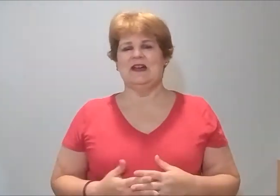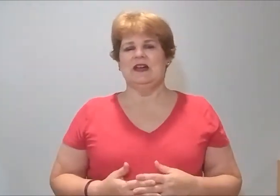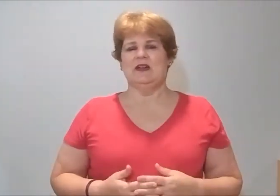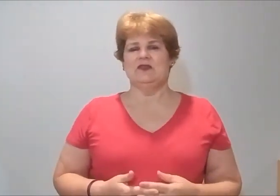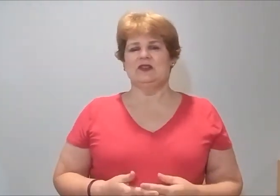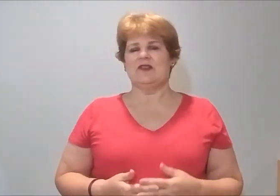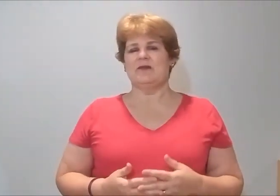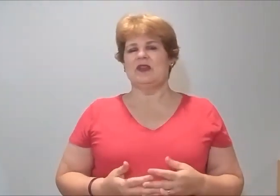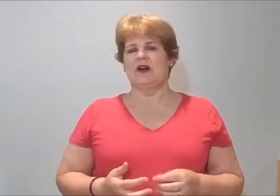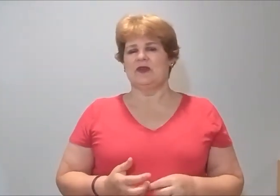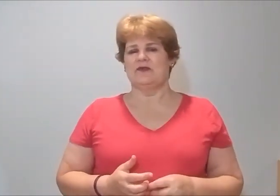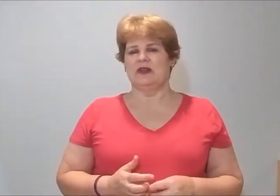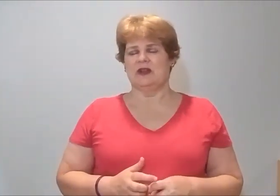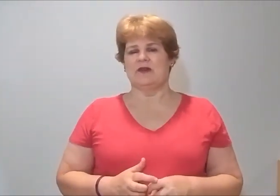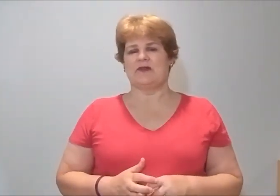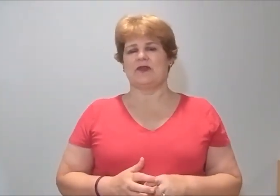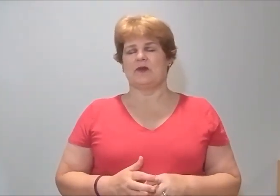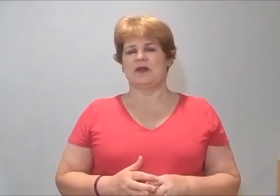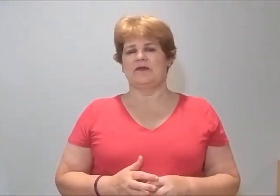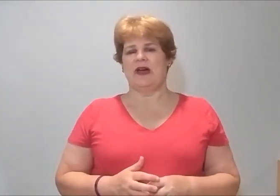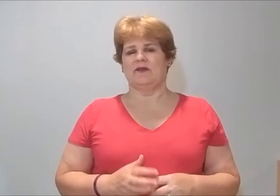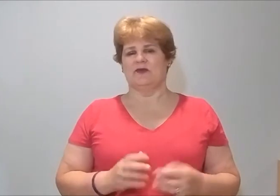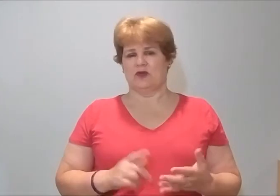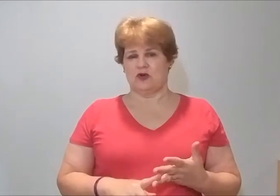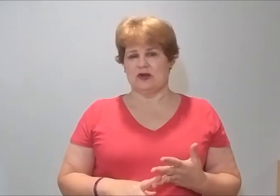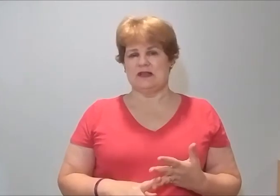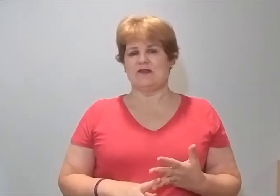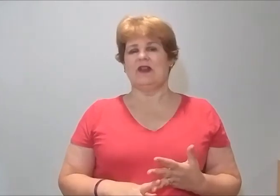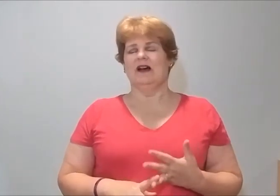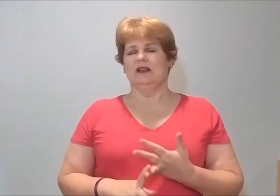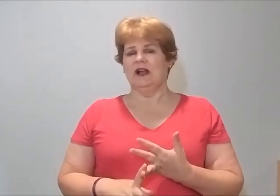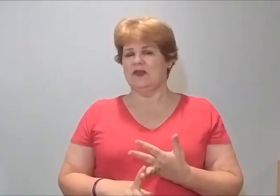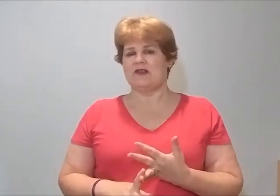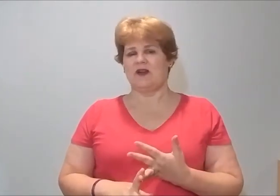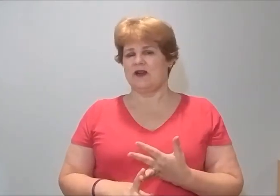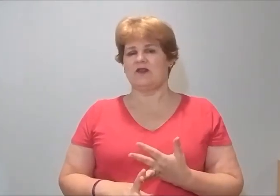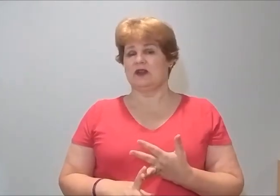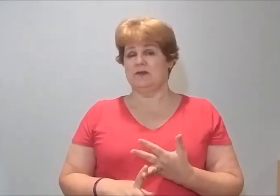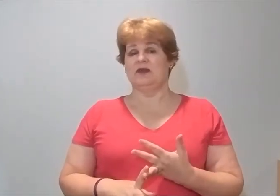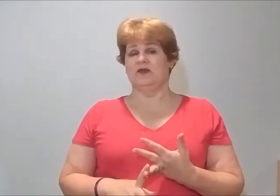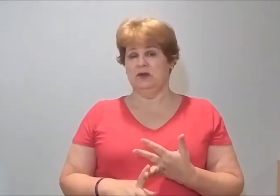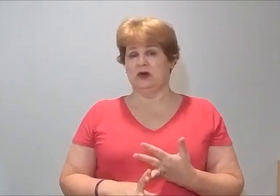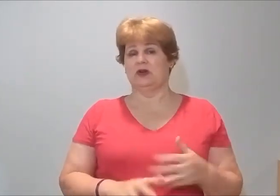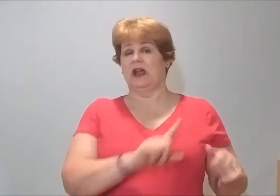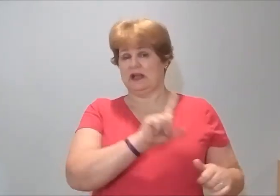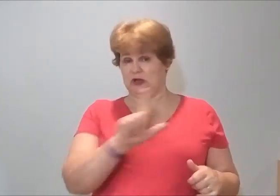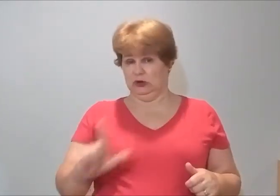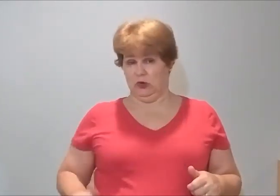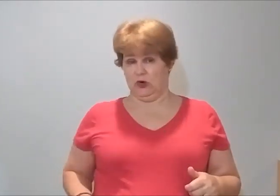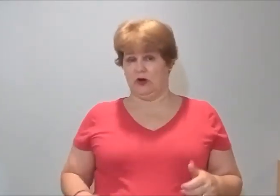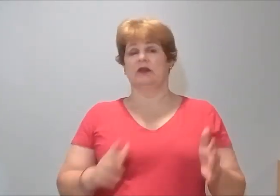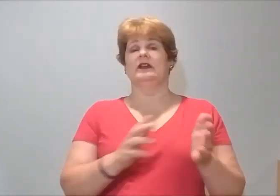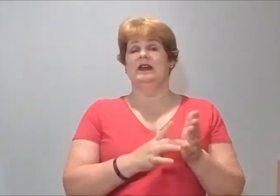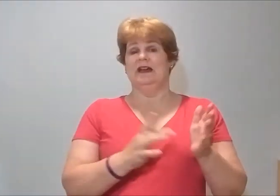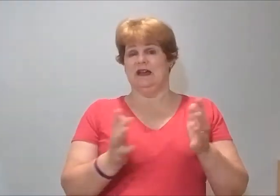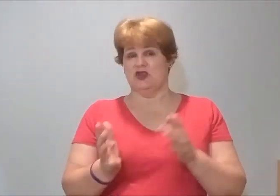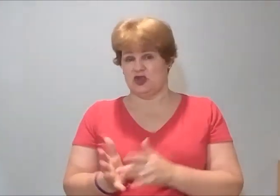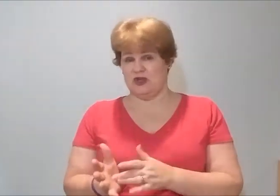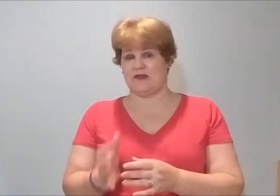If you've done some of the other videos that we've had for the creeds, a lot of these signs are going to be familiar, like Lord and